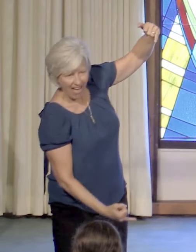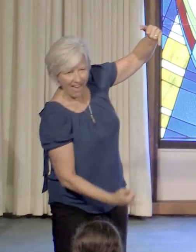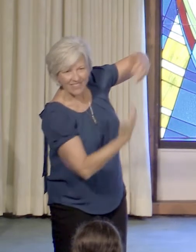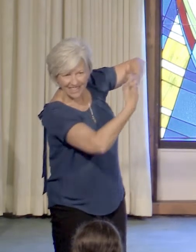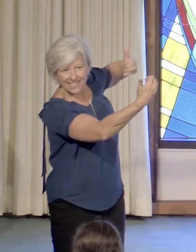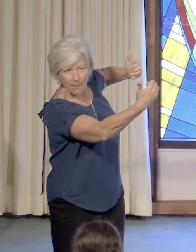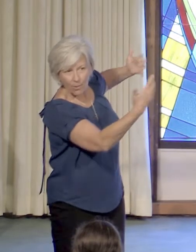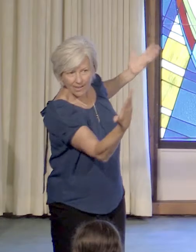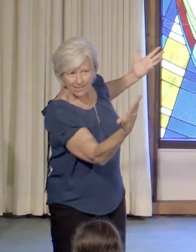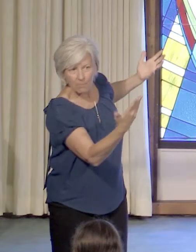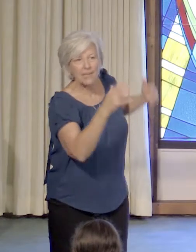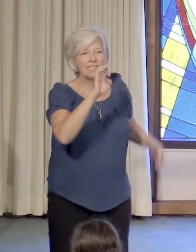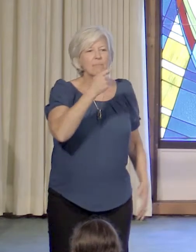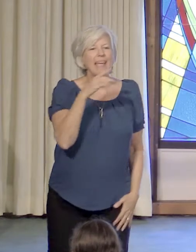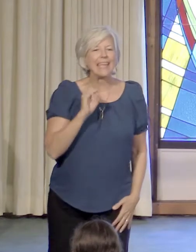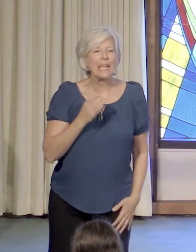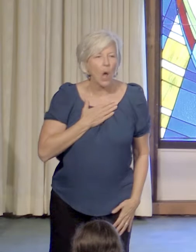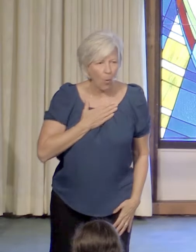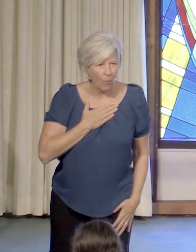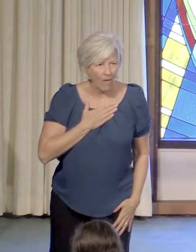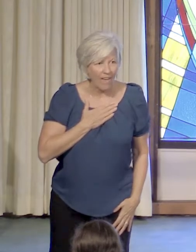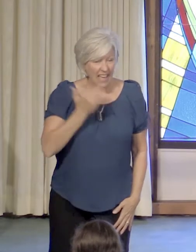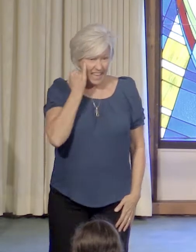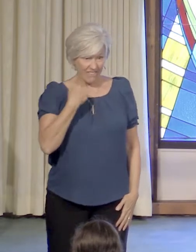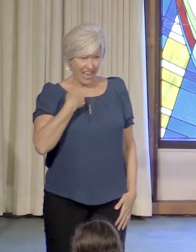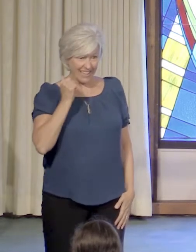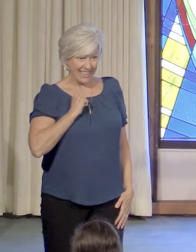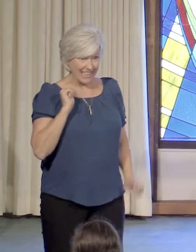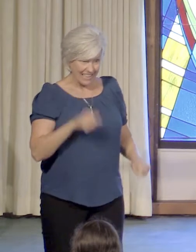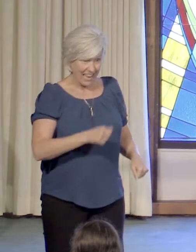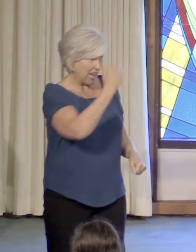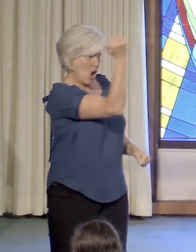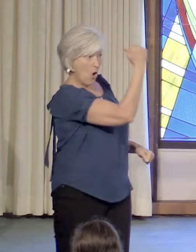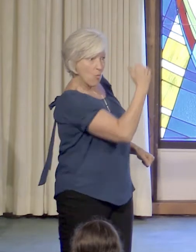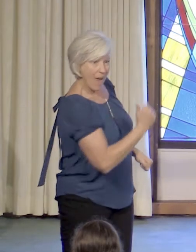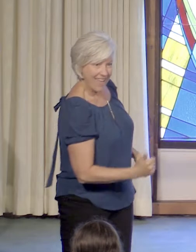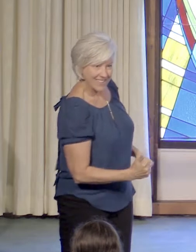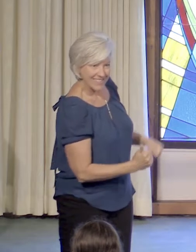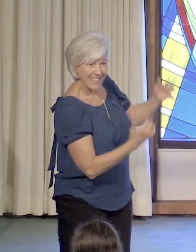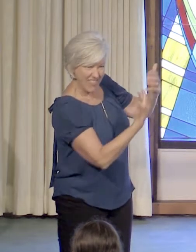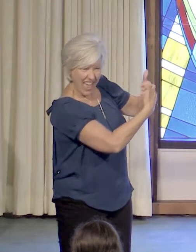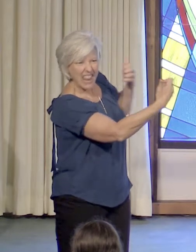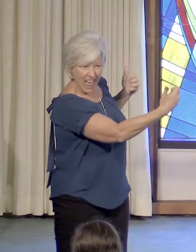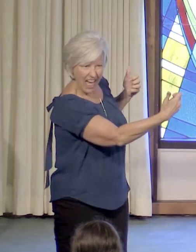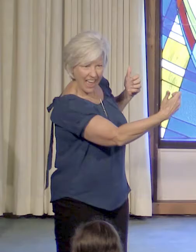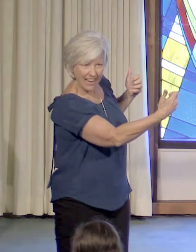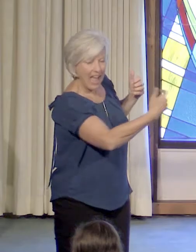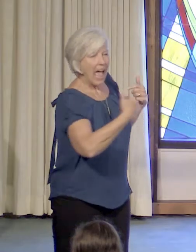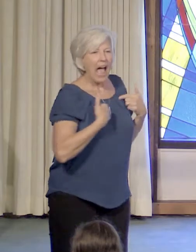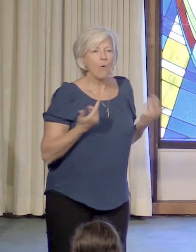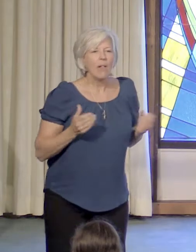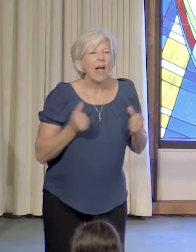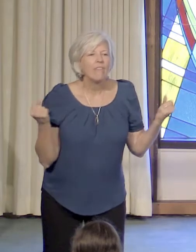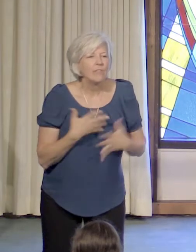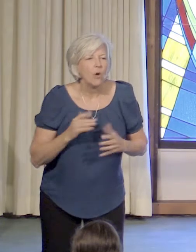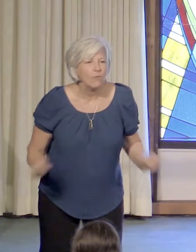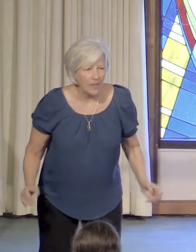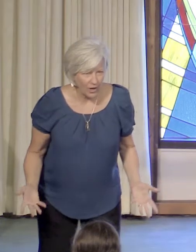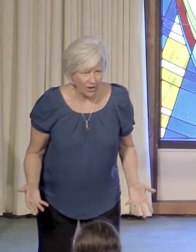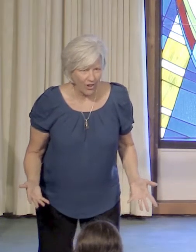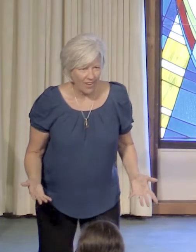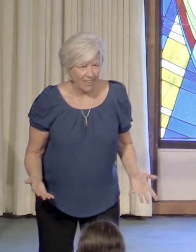Right? And if I can erase that line, if I can erase that ego, I don't have to live in the fear that the ego keeps wanting to shovel at me so that